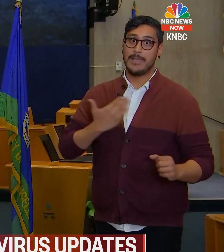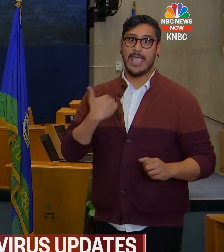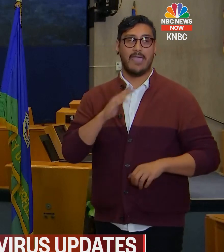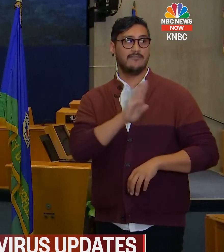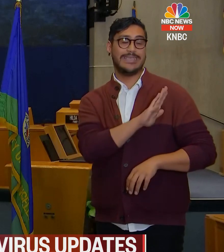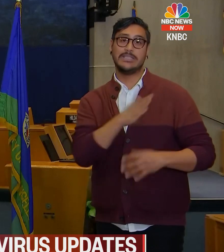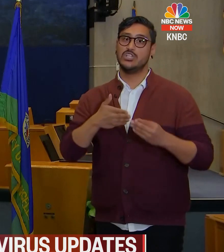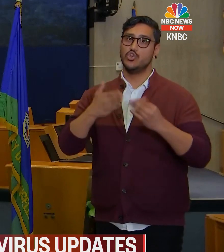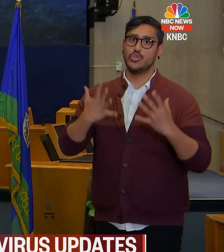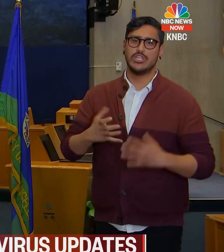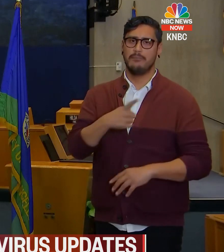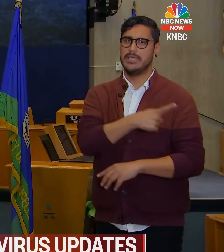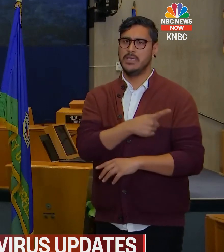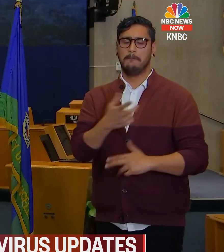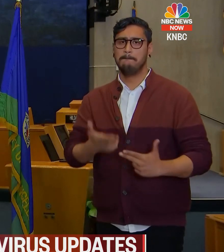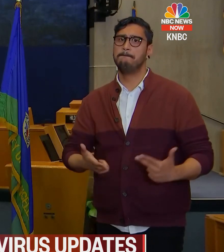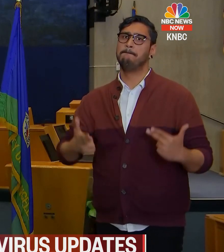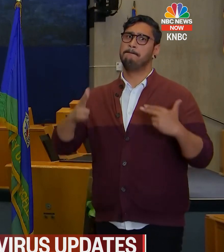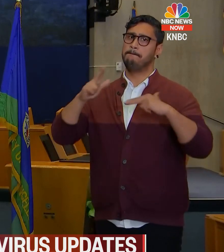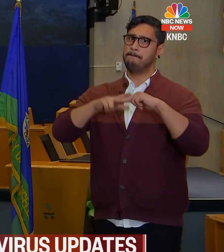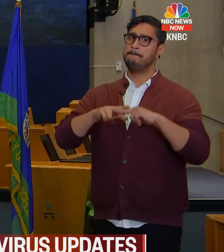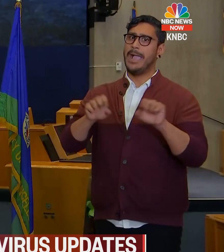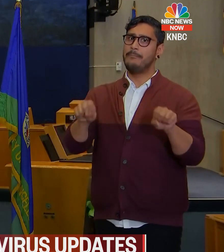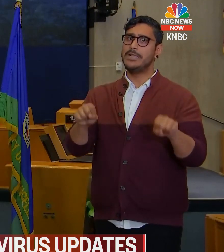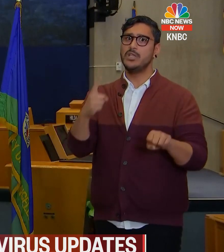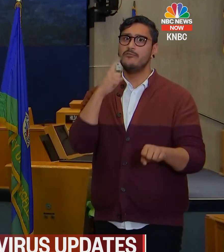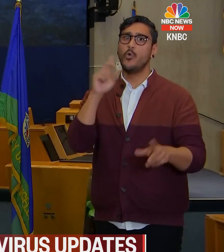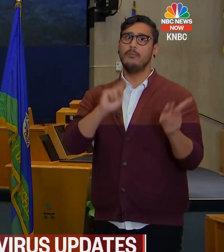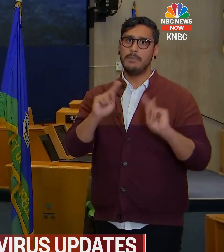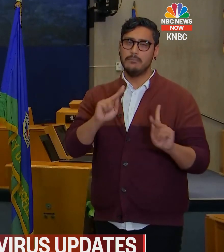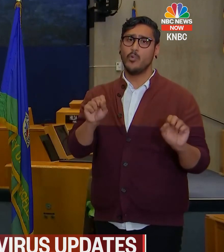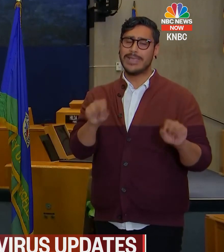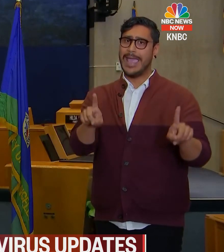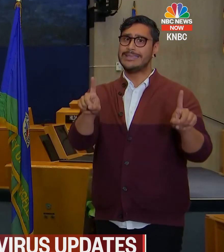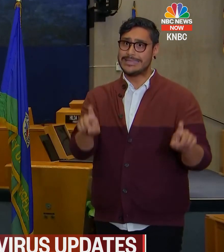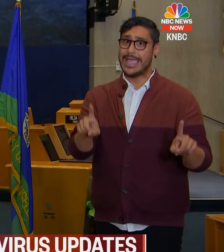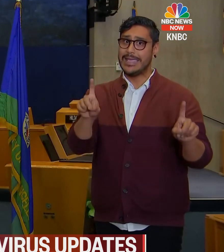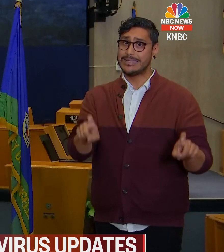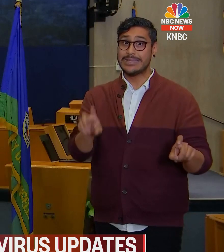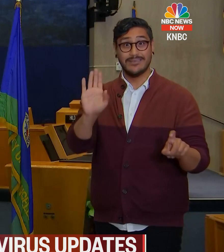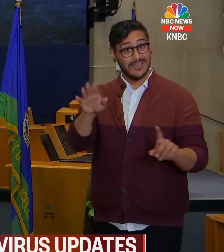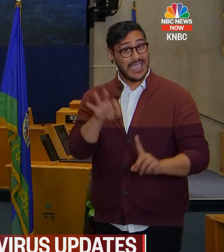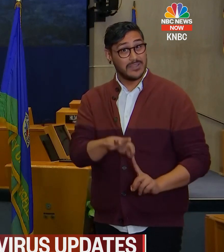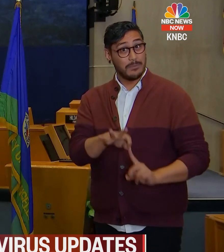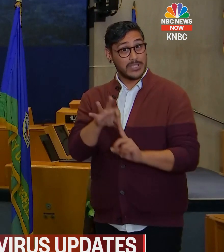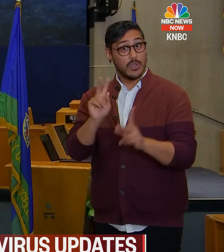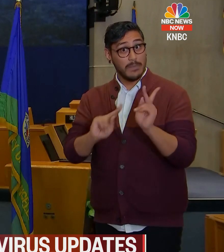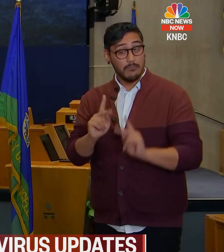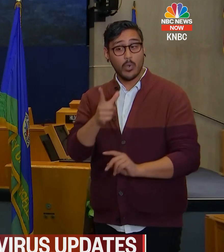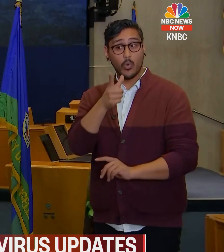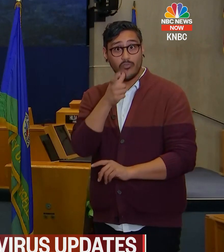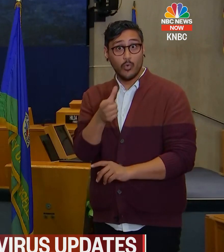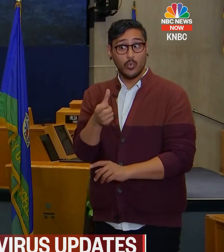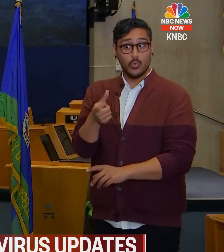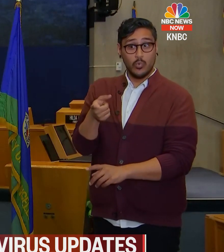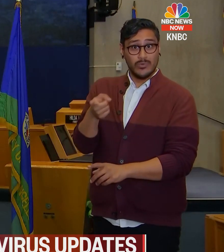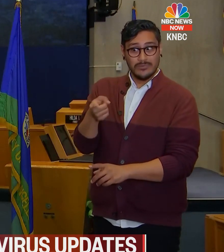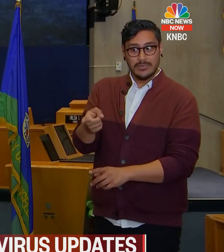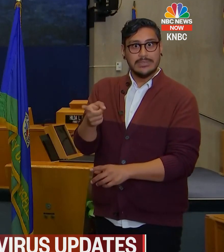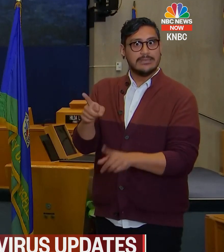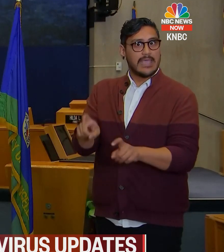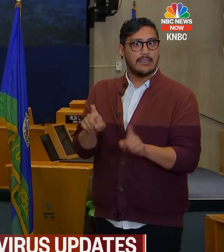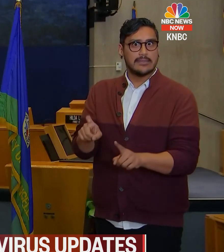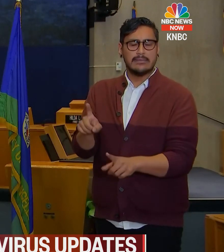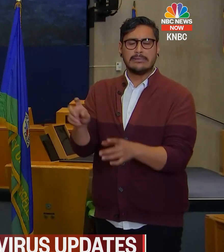dramatically increasing the ability of people to access testing, particularly those people for whom testing is